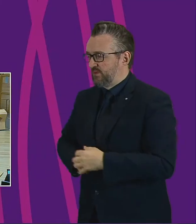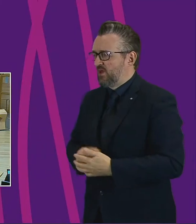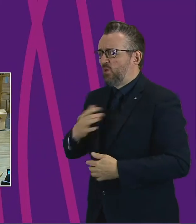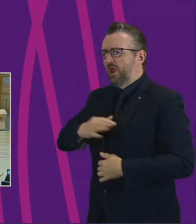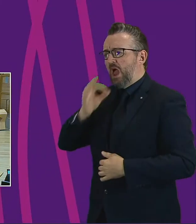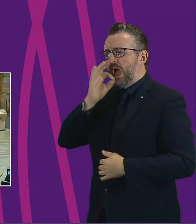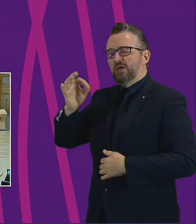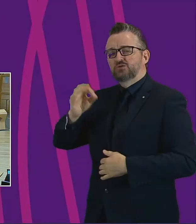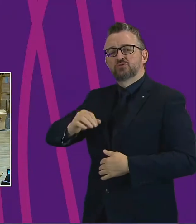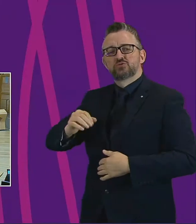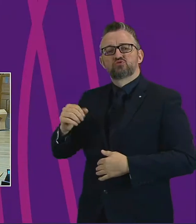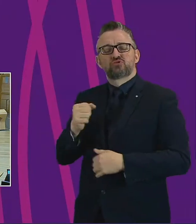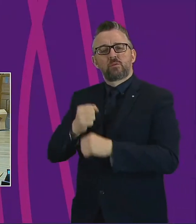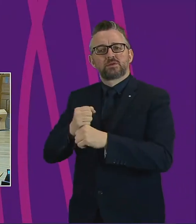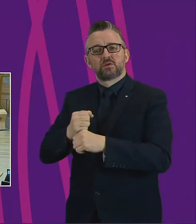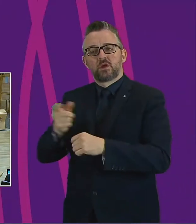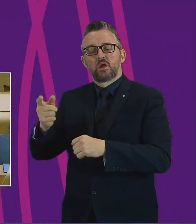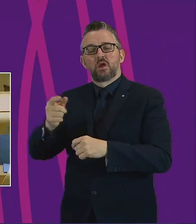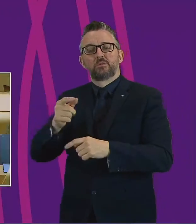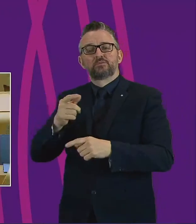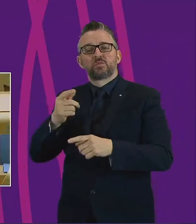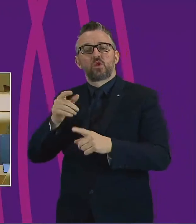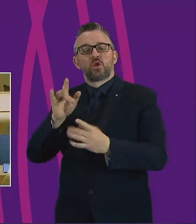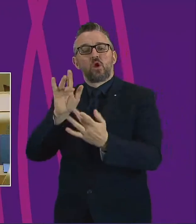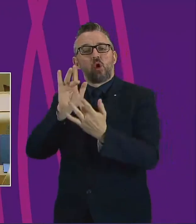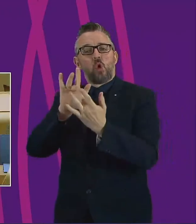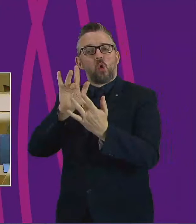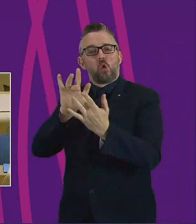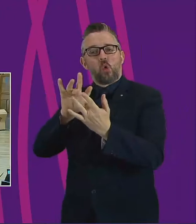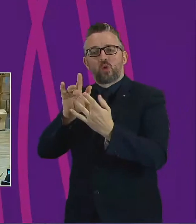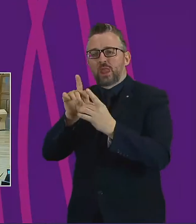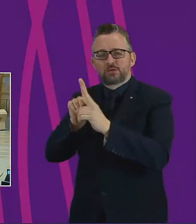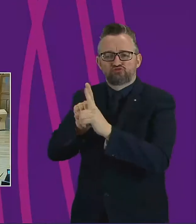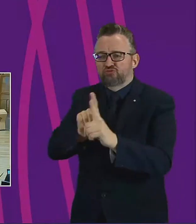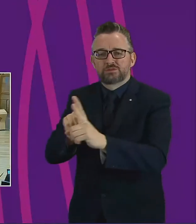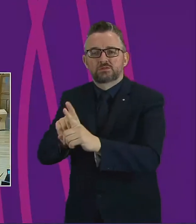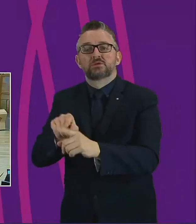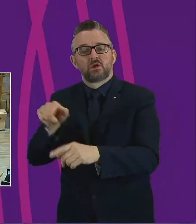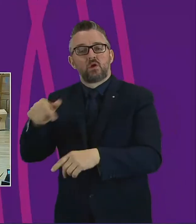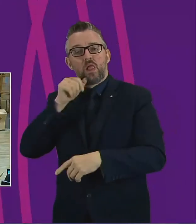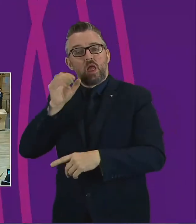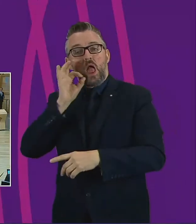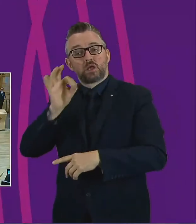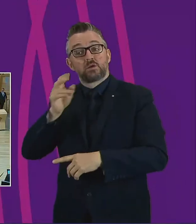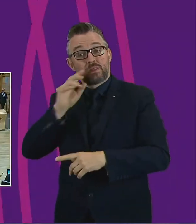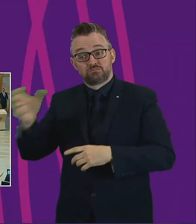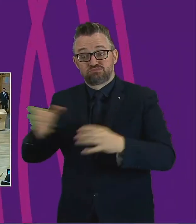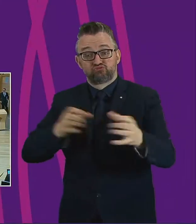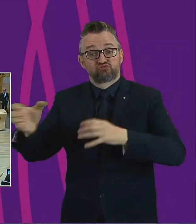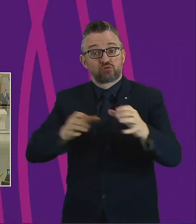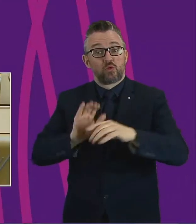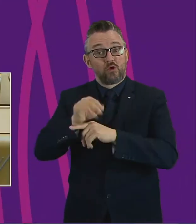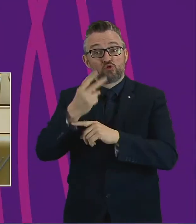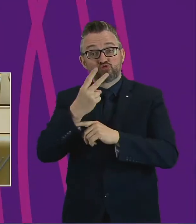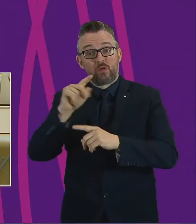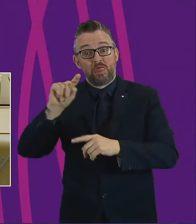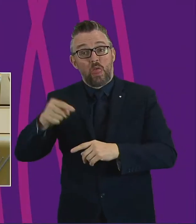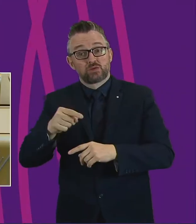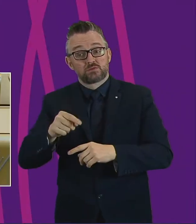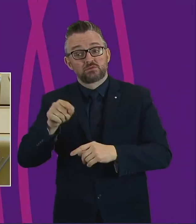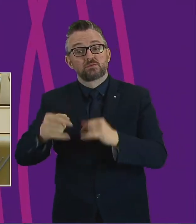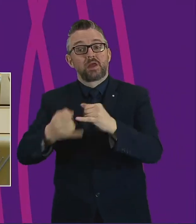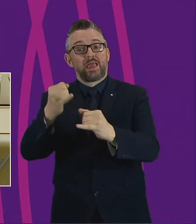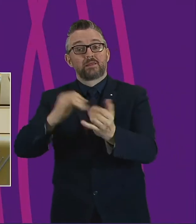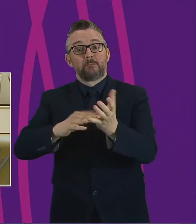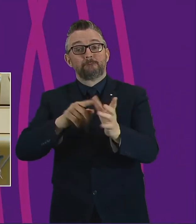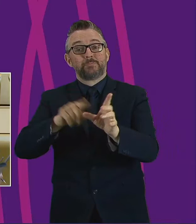recruited all 2,000 contact tracers by the end of May. Jean Freeman. We will. As of today,